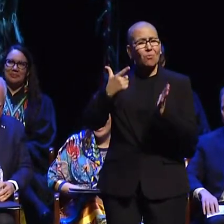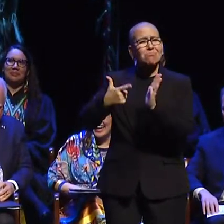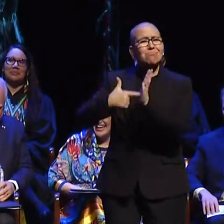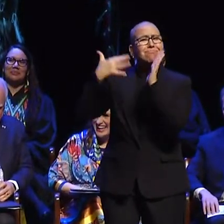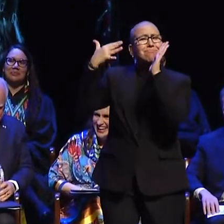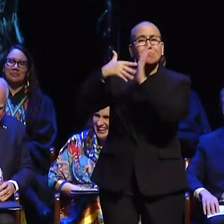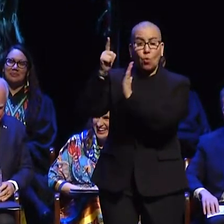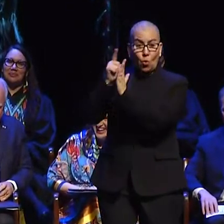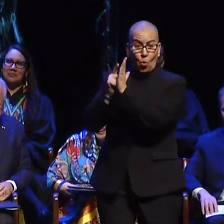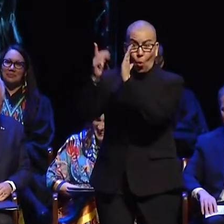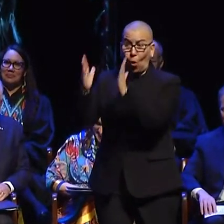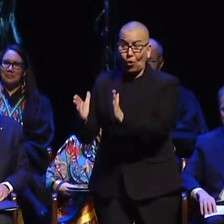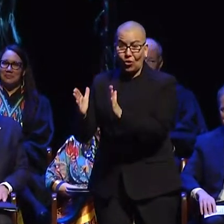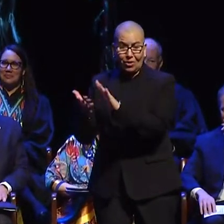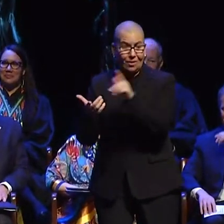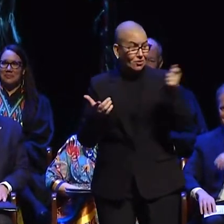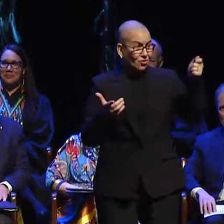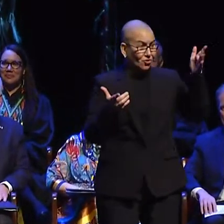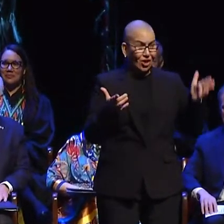I'm gonna take that opportunity.